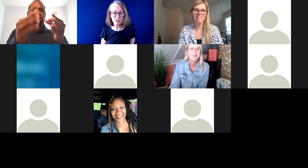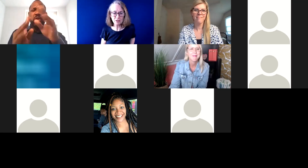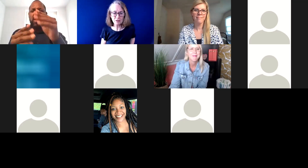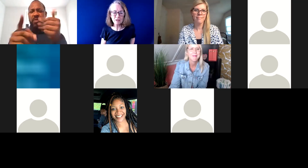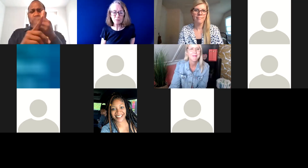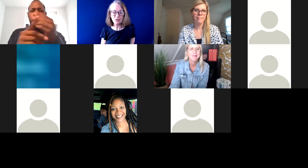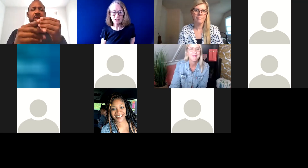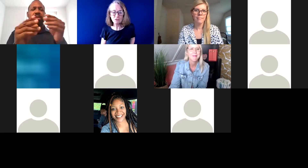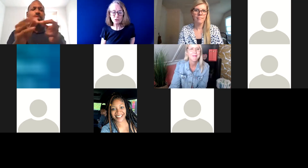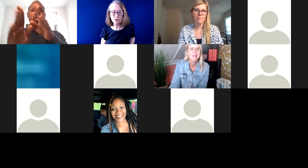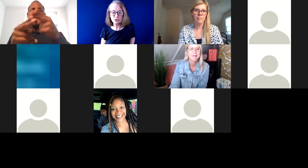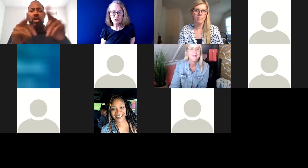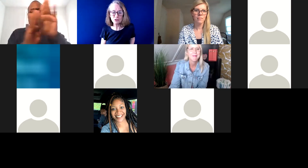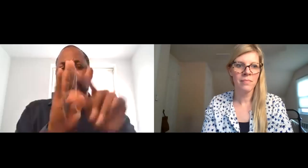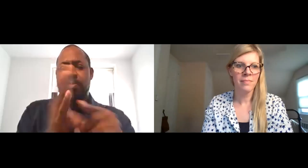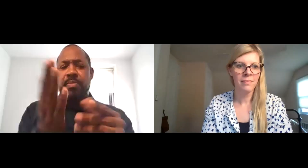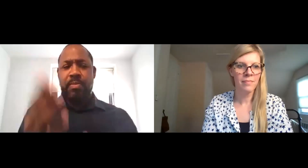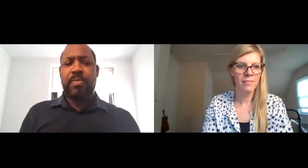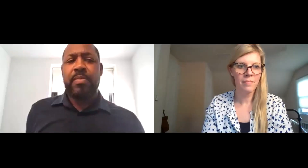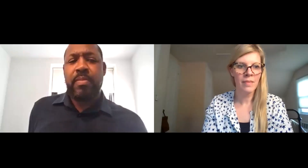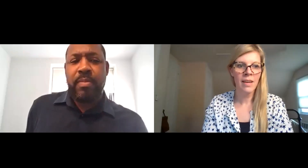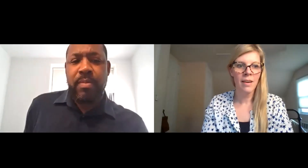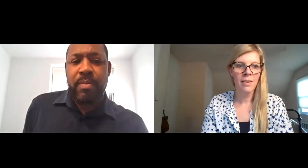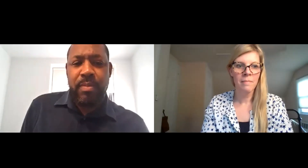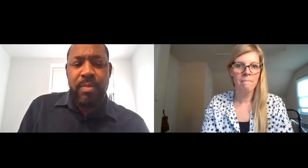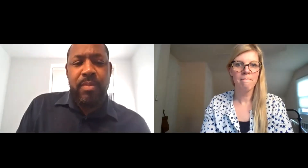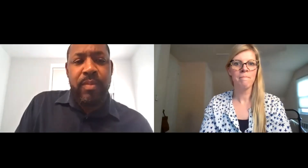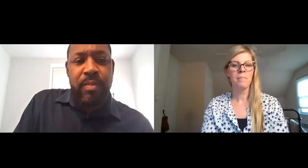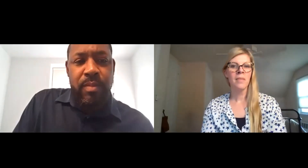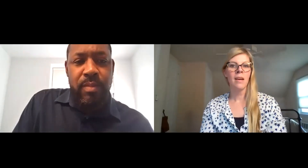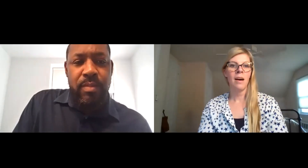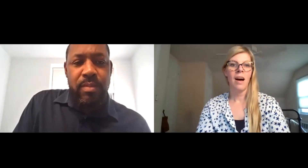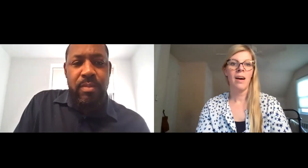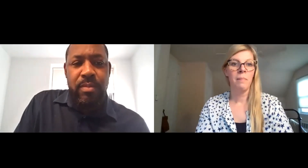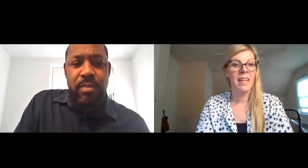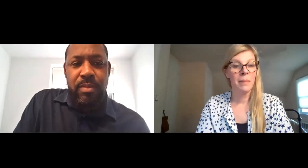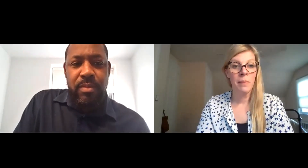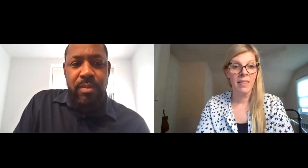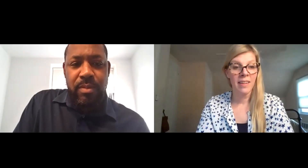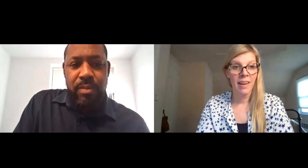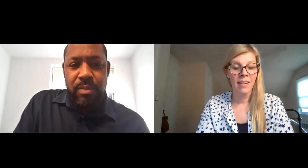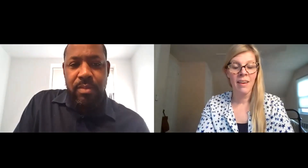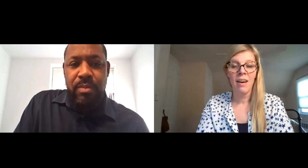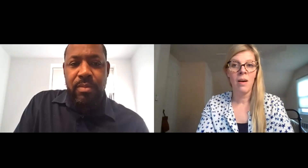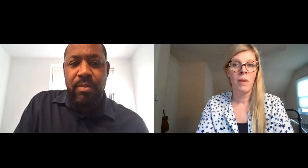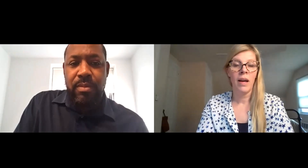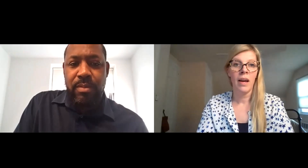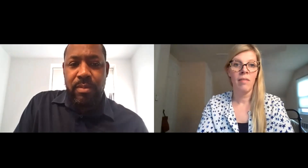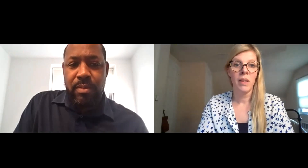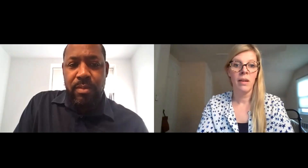coordinator. Bethany, if you could introduce yourself and a little bit about your background. My name is Bethany Lank. I have been